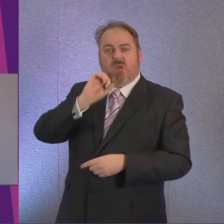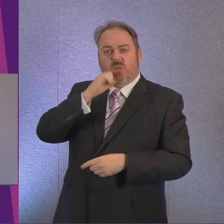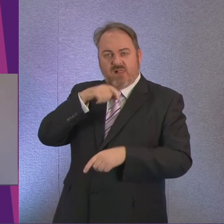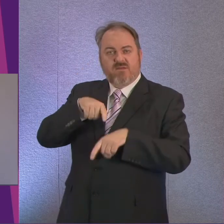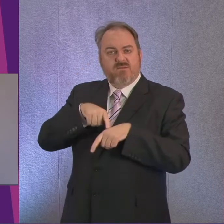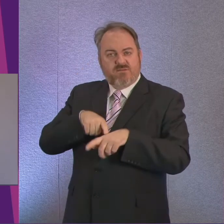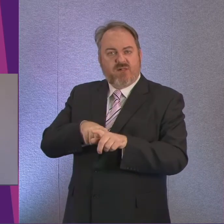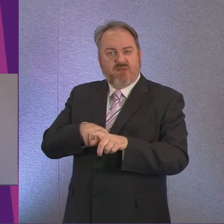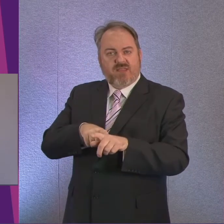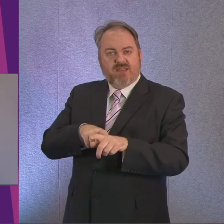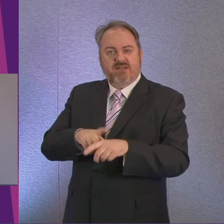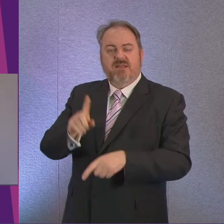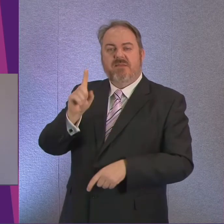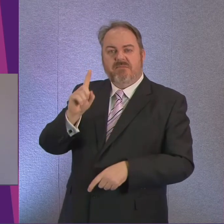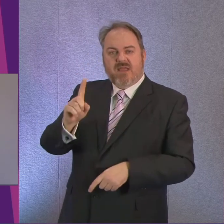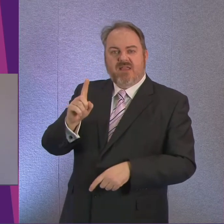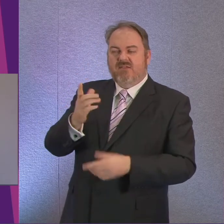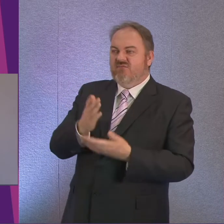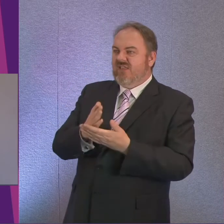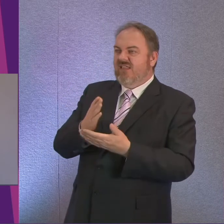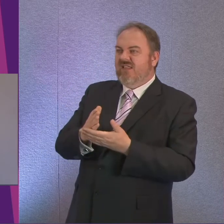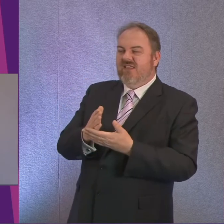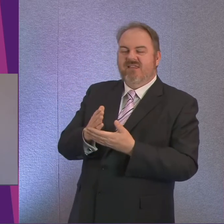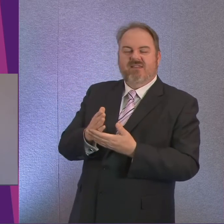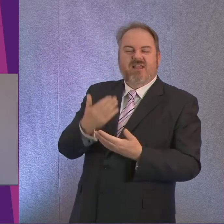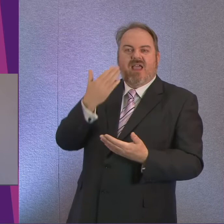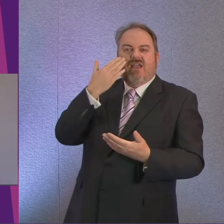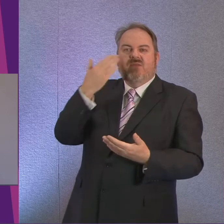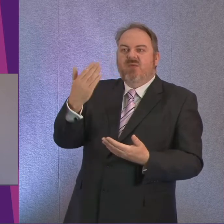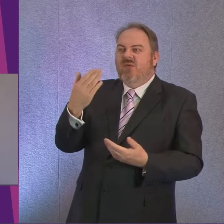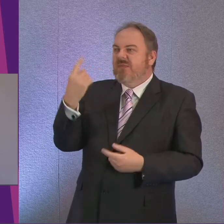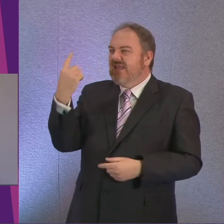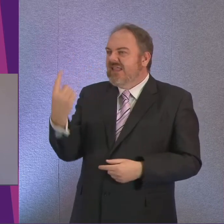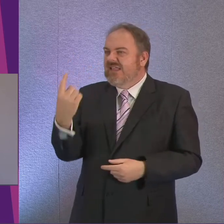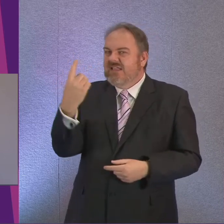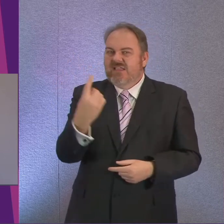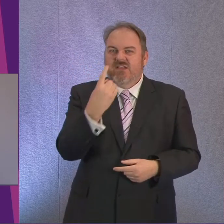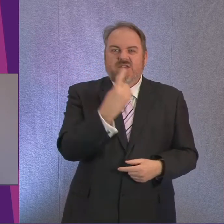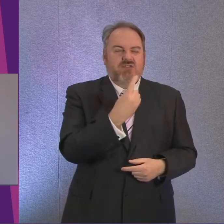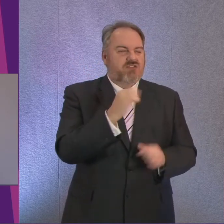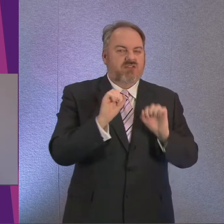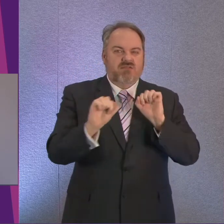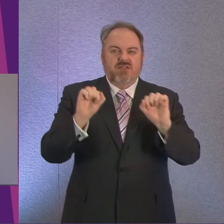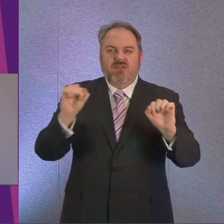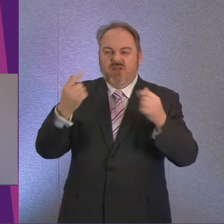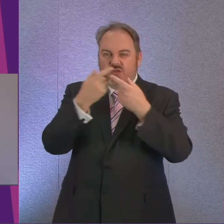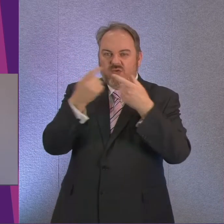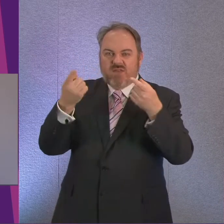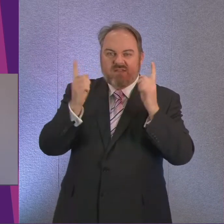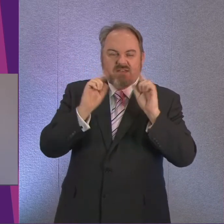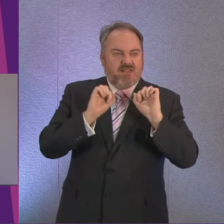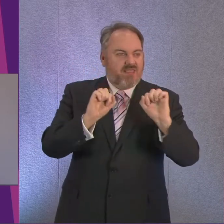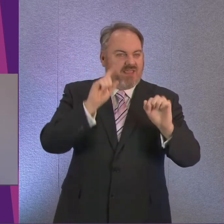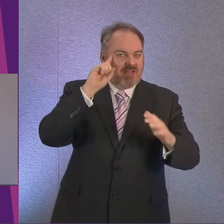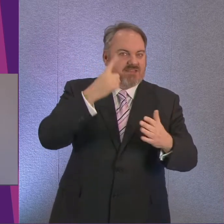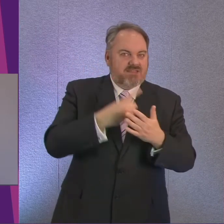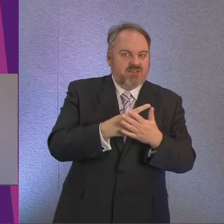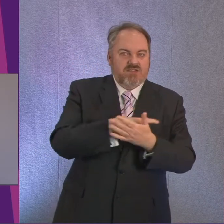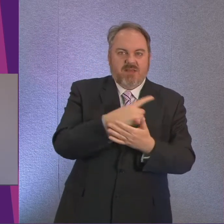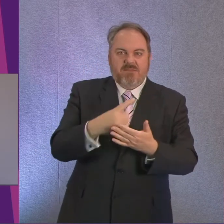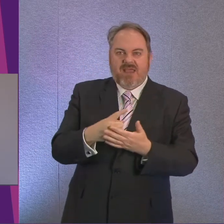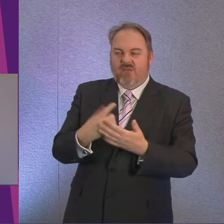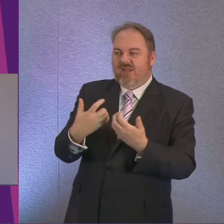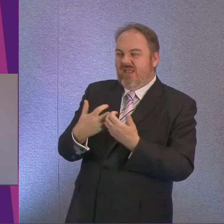Of course, there's a myriad of circumstances out there, and I can't comment on each individual circumstance in terms of employment in each university, but